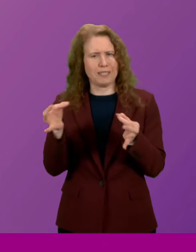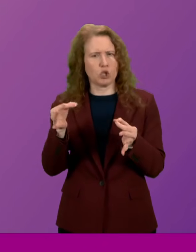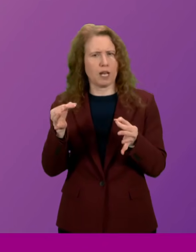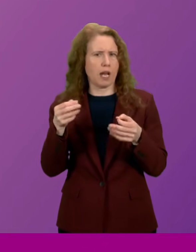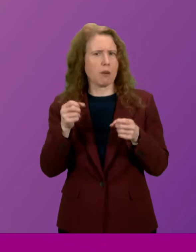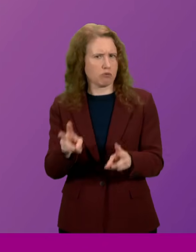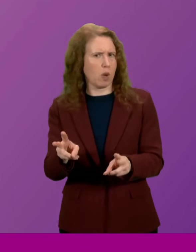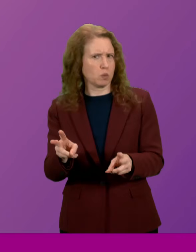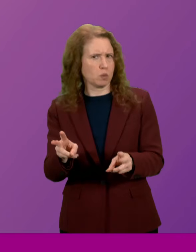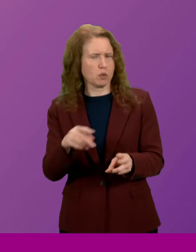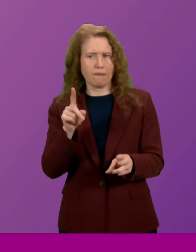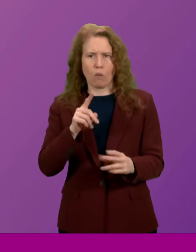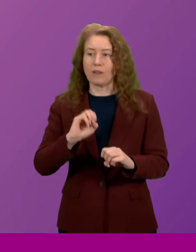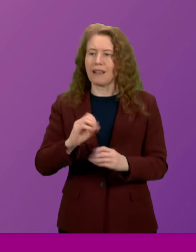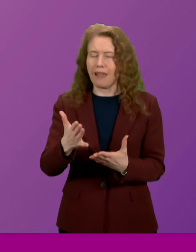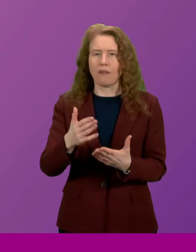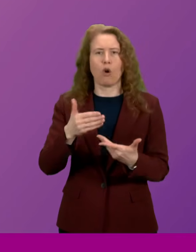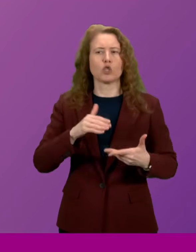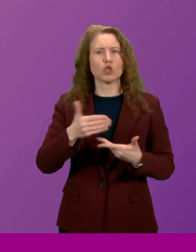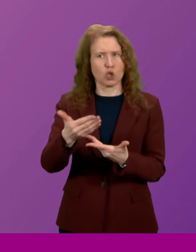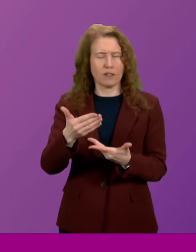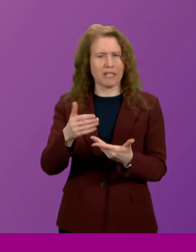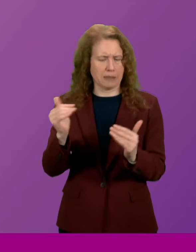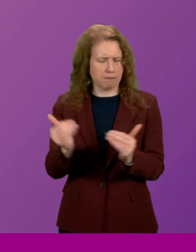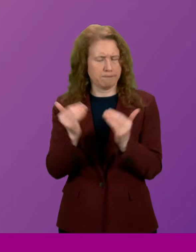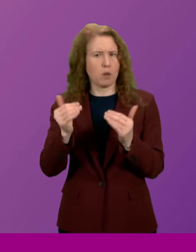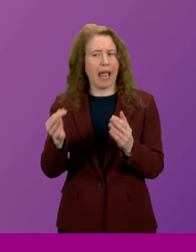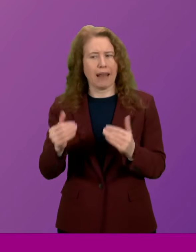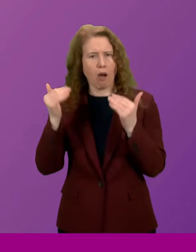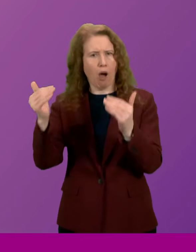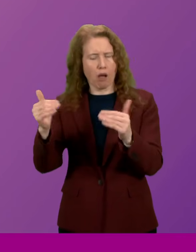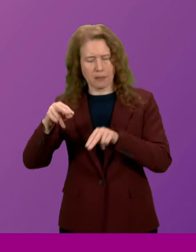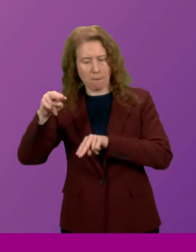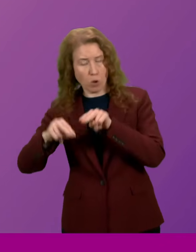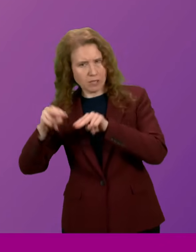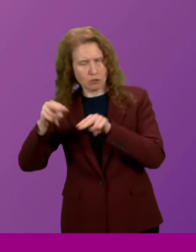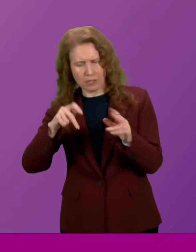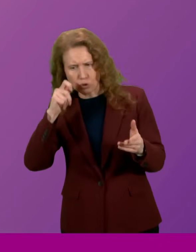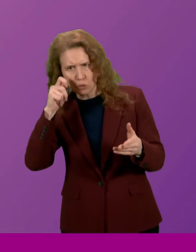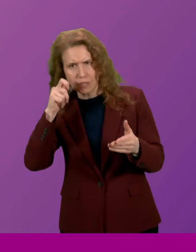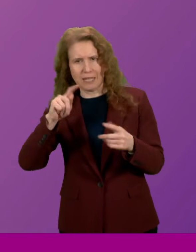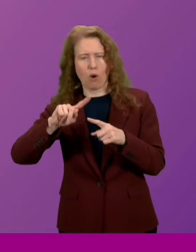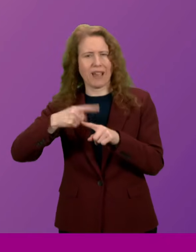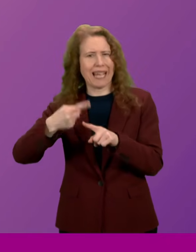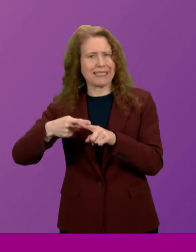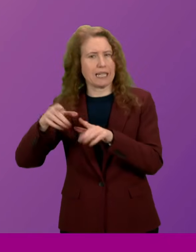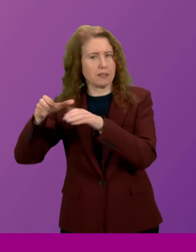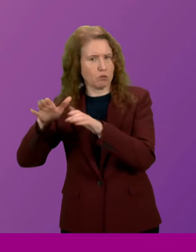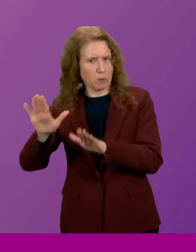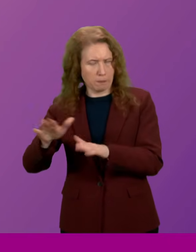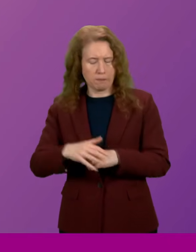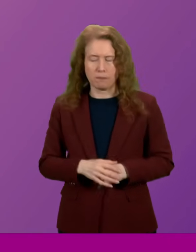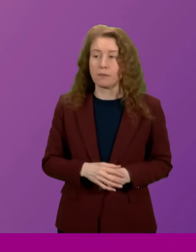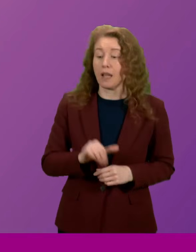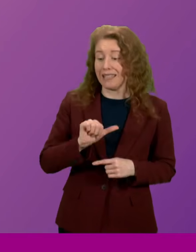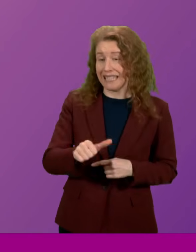relation to the delivery of the service, consistent with the enhanced monitoring and scrutiny executive group. Now, the